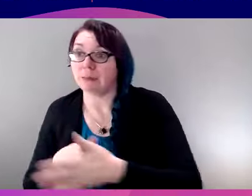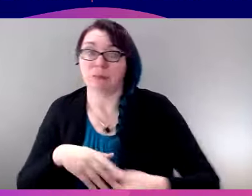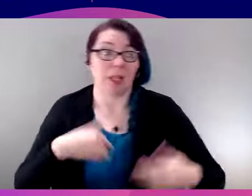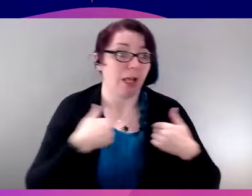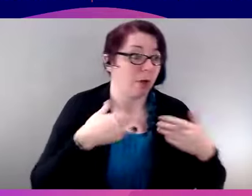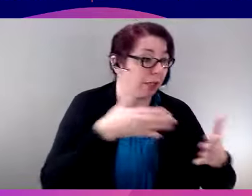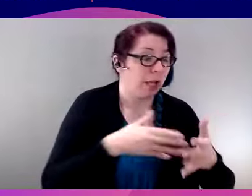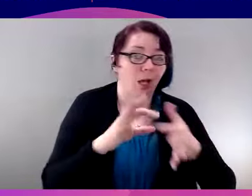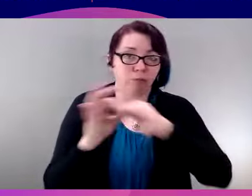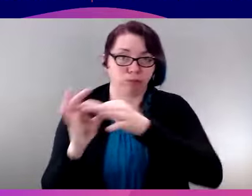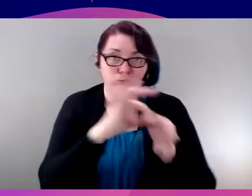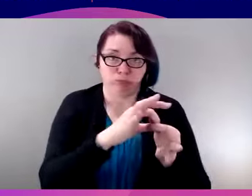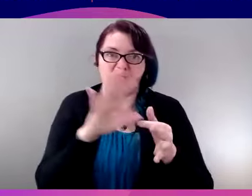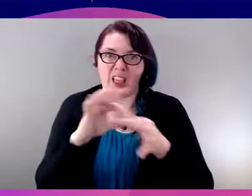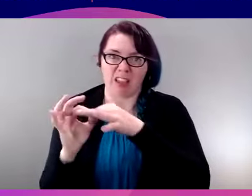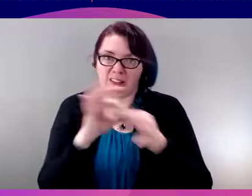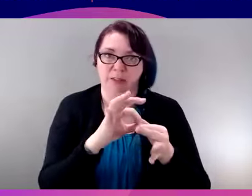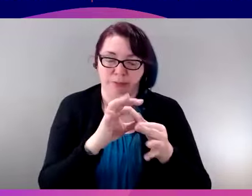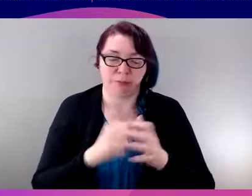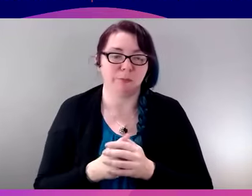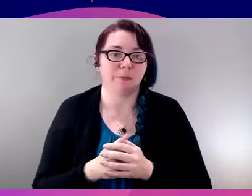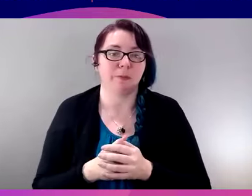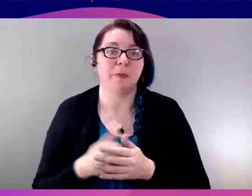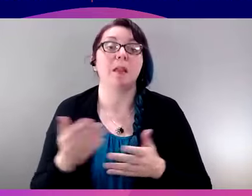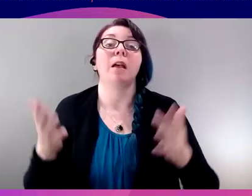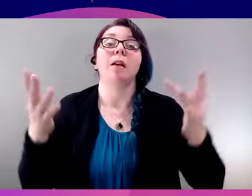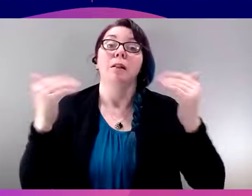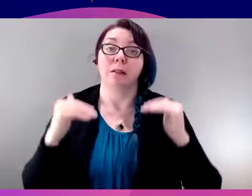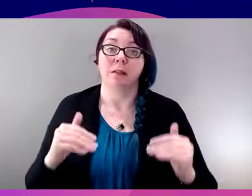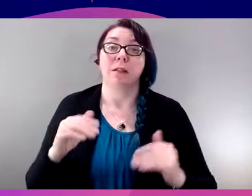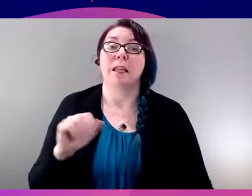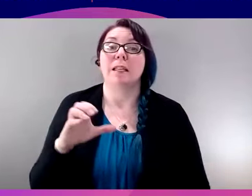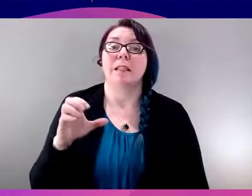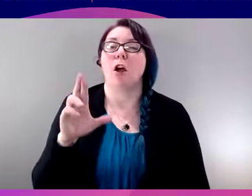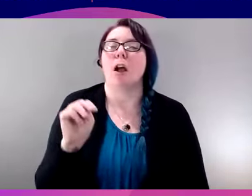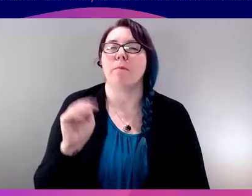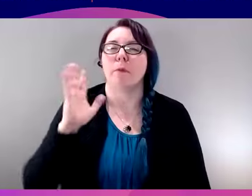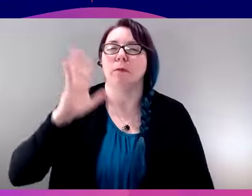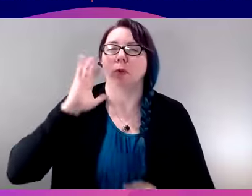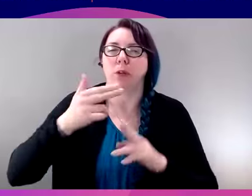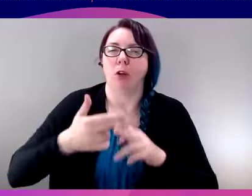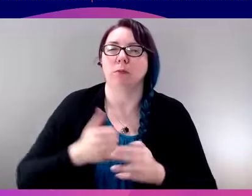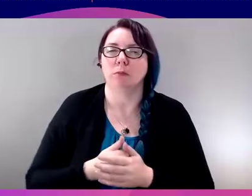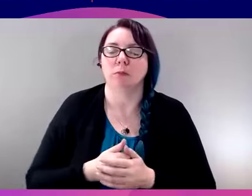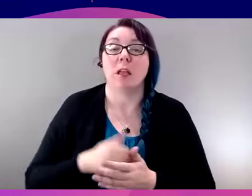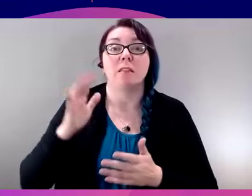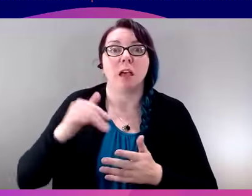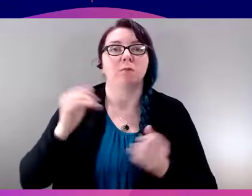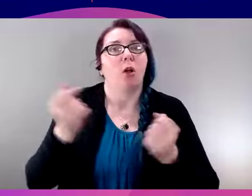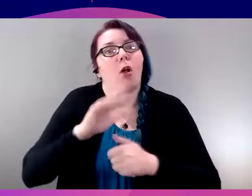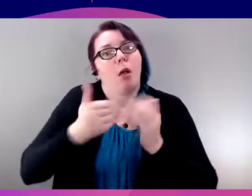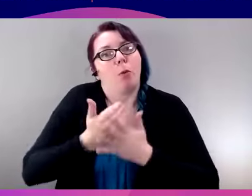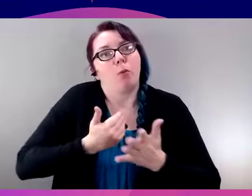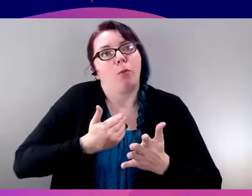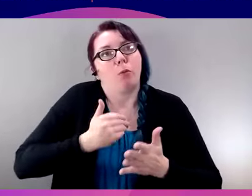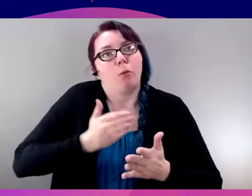the Act to Keep Families Safe model, which was initially called the ACRM. This contains the knowledge, information,